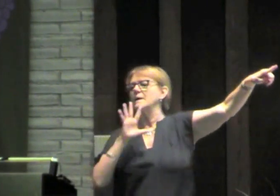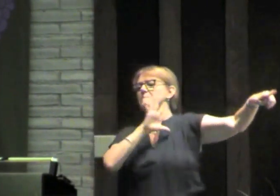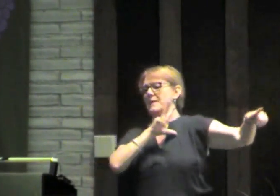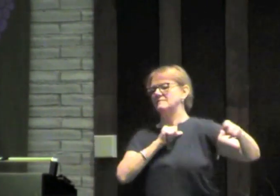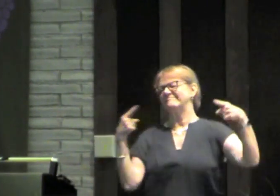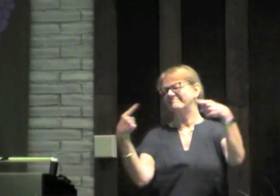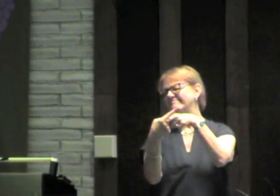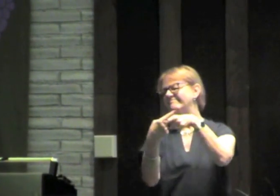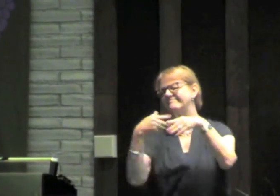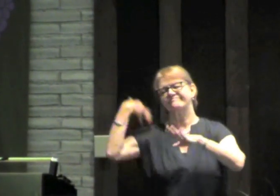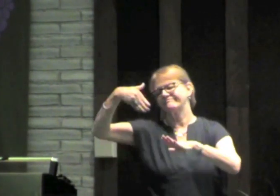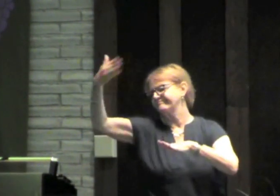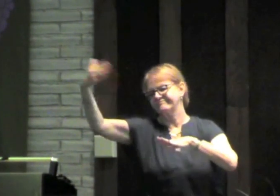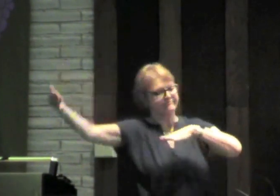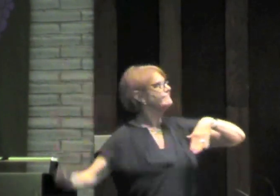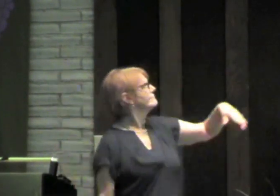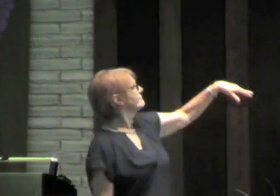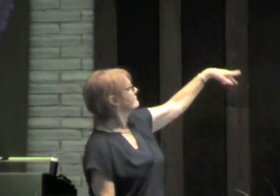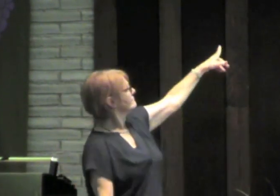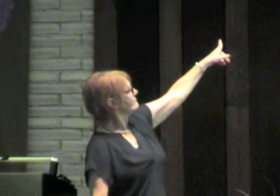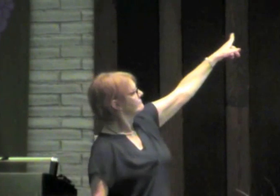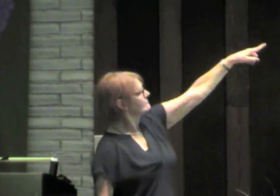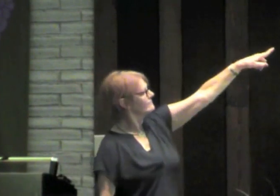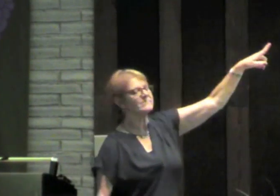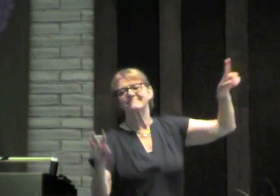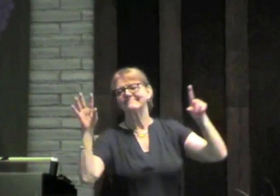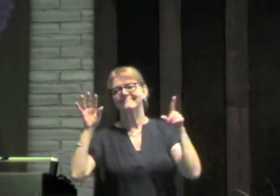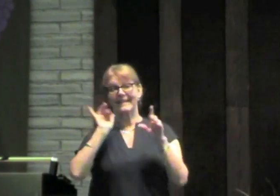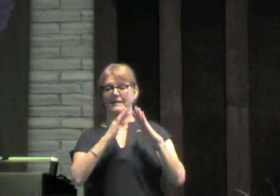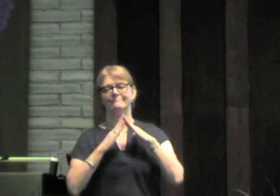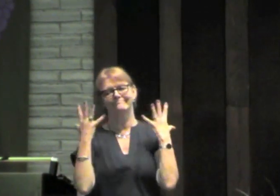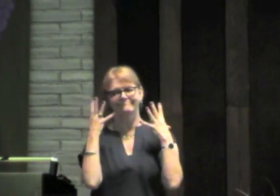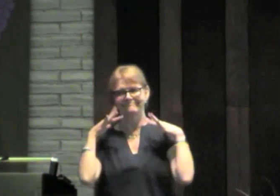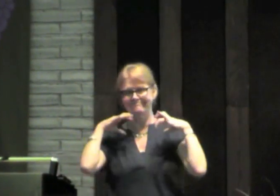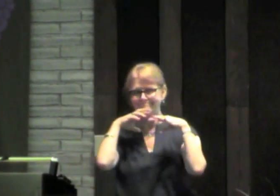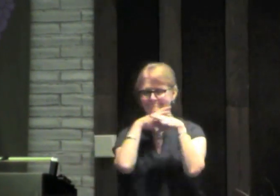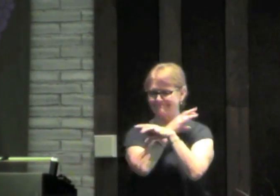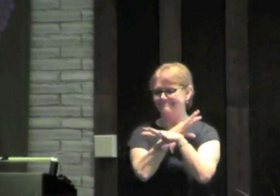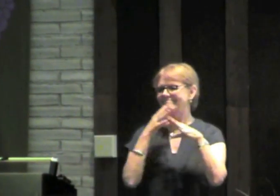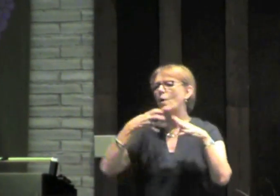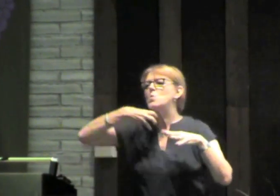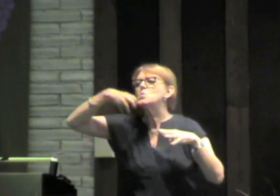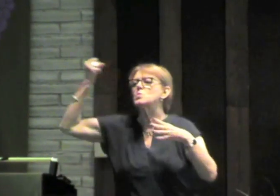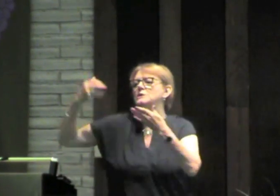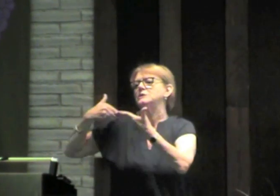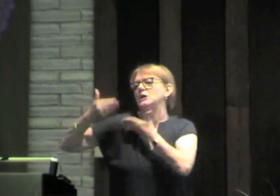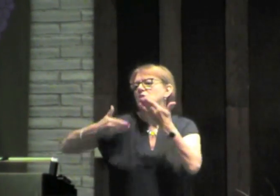of problems. The Israelis and the Palestinians have conflict there all the time. It's